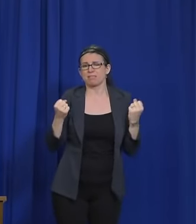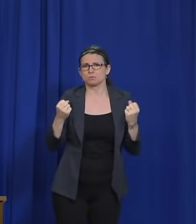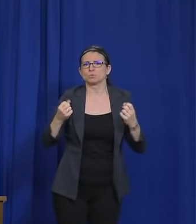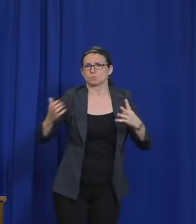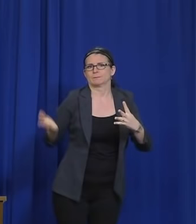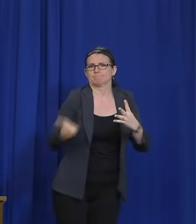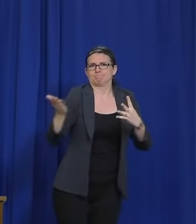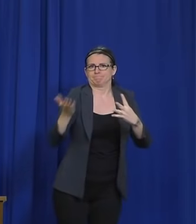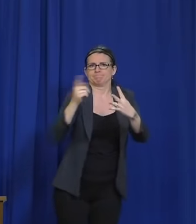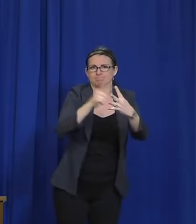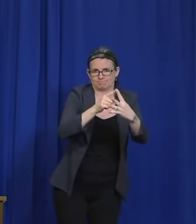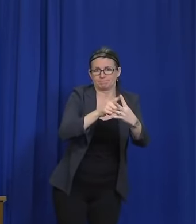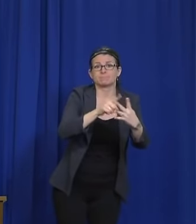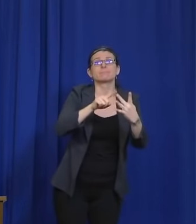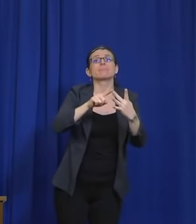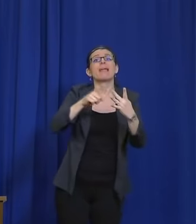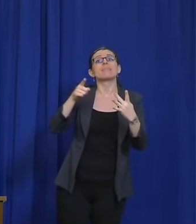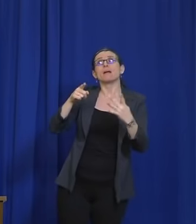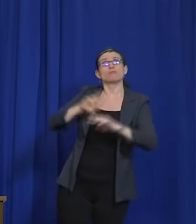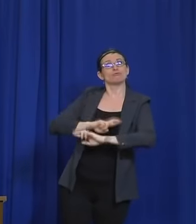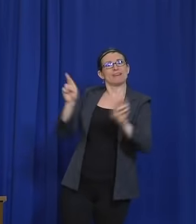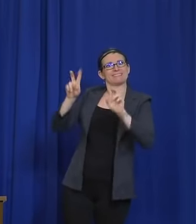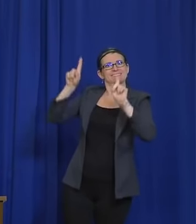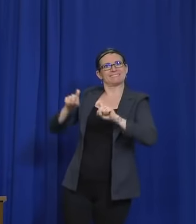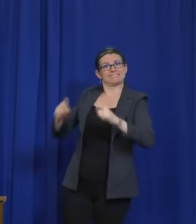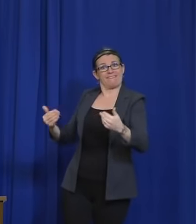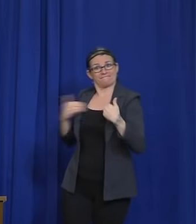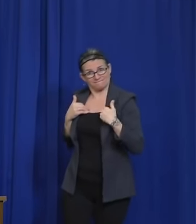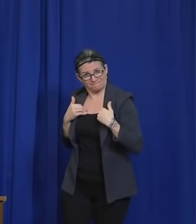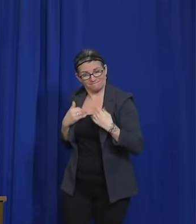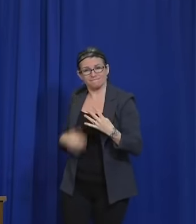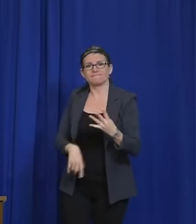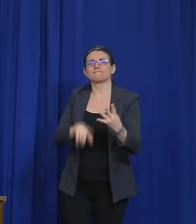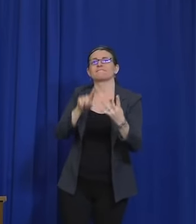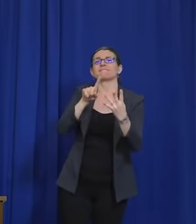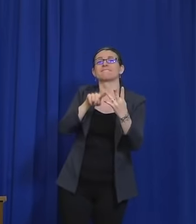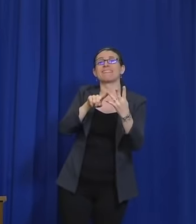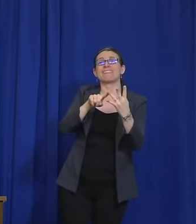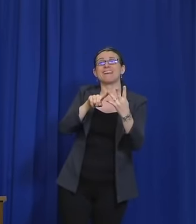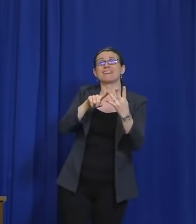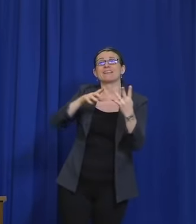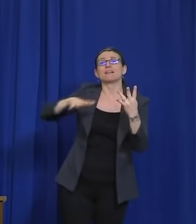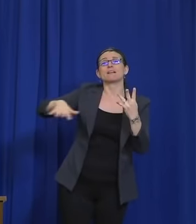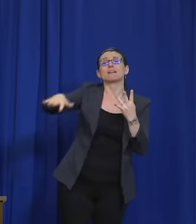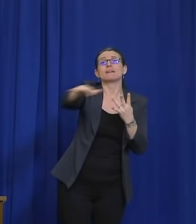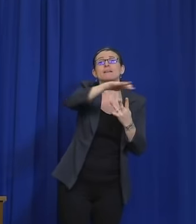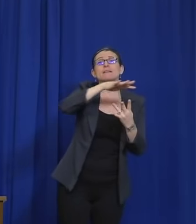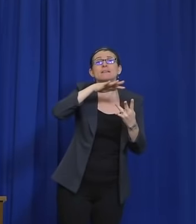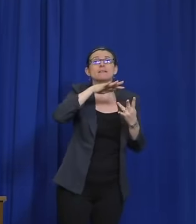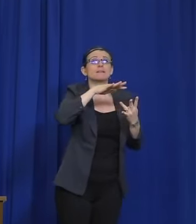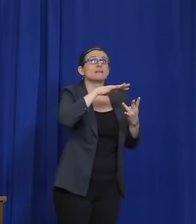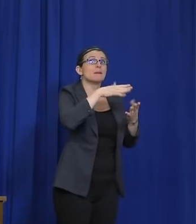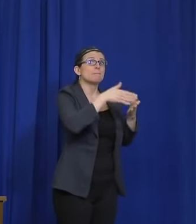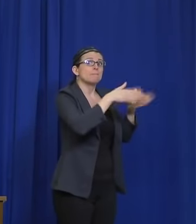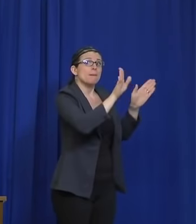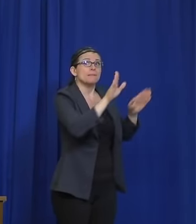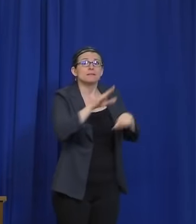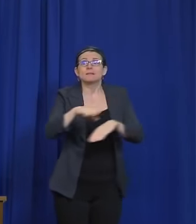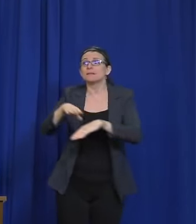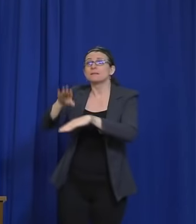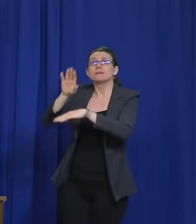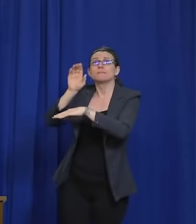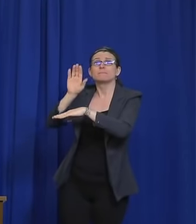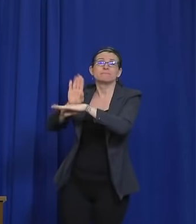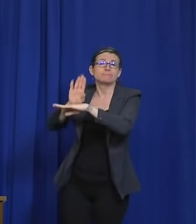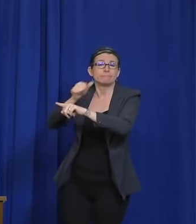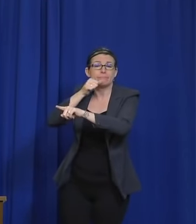accessible testing; and fourth, prioritizing public-private cooperation. The